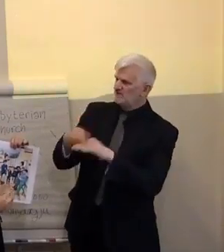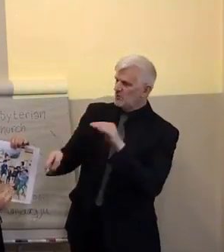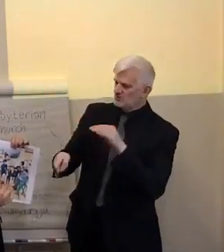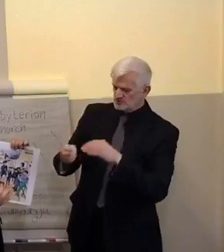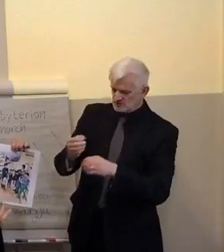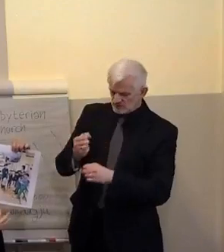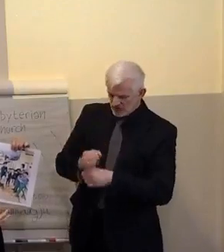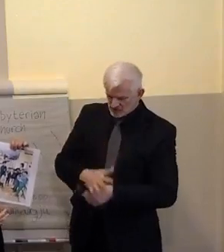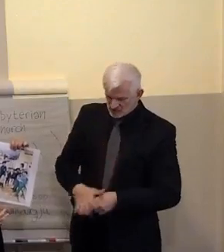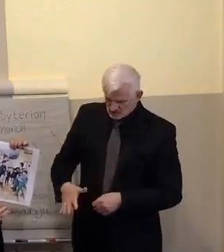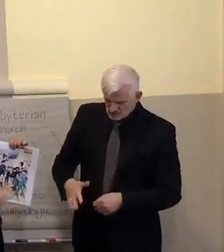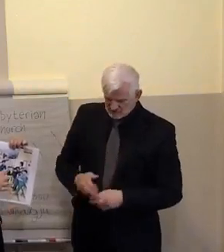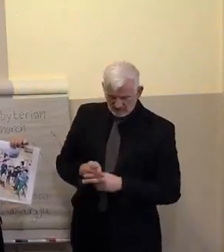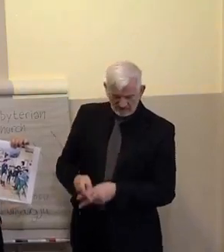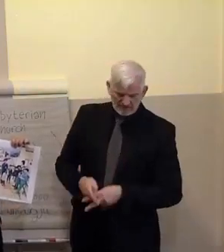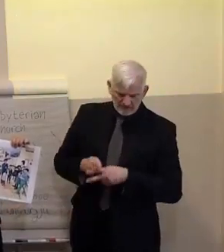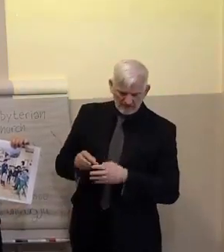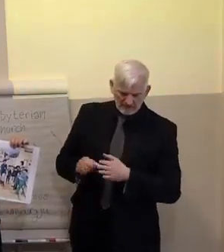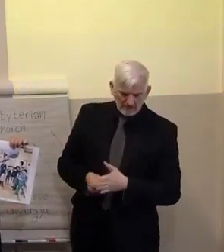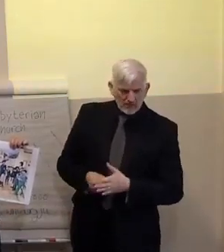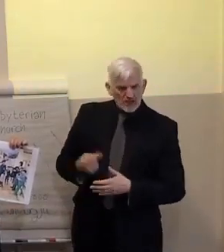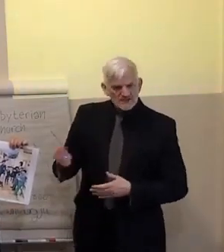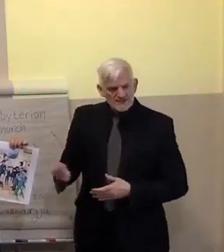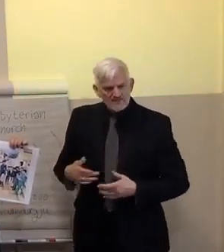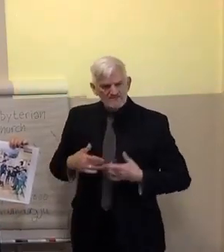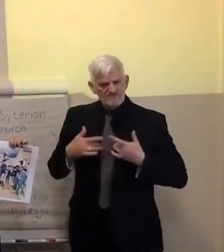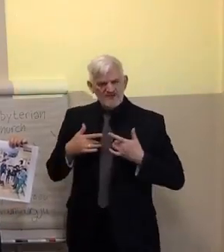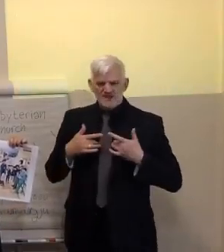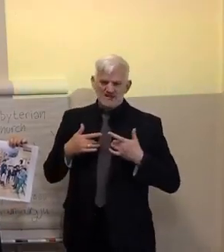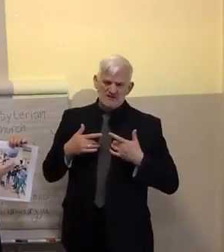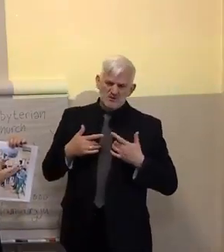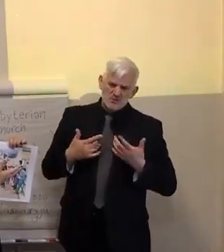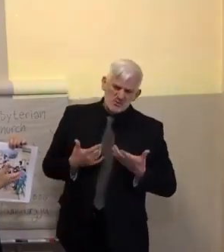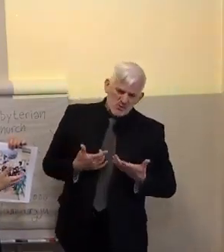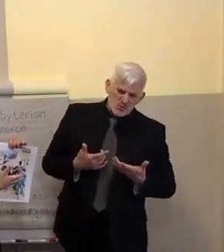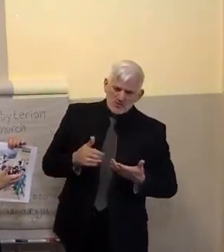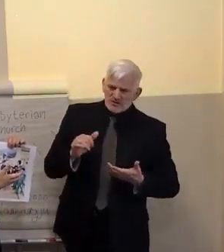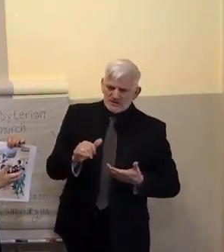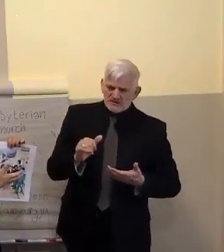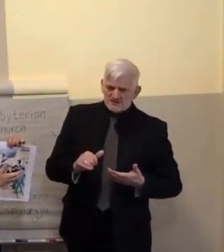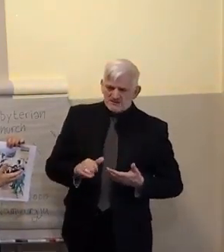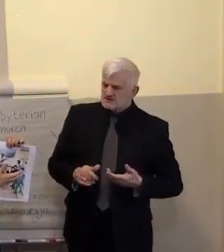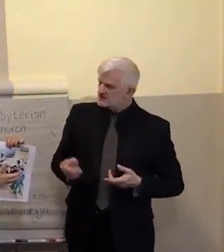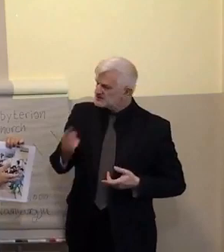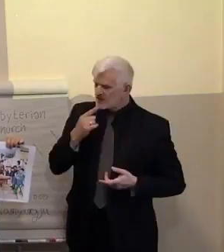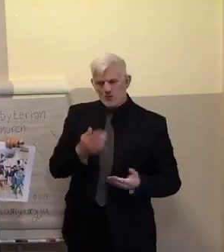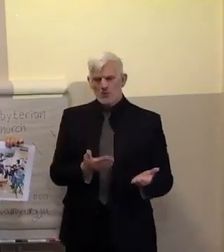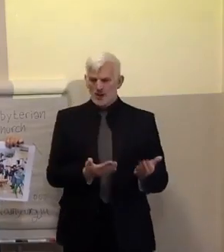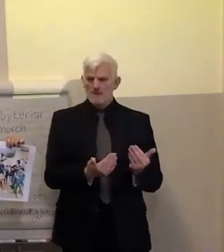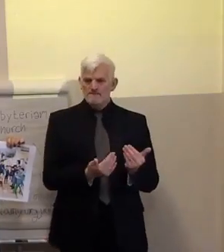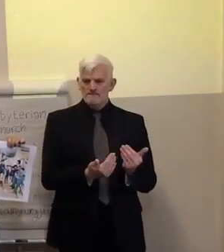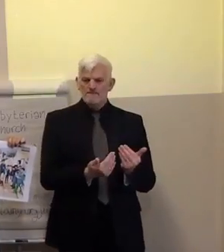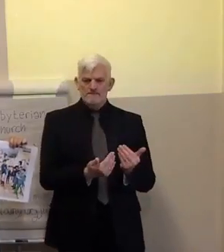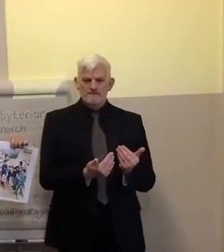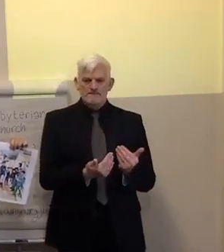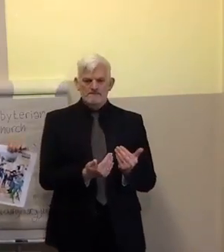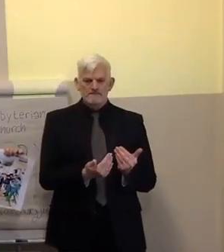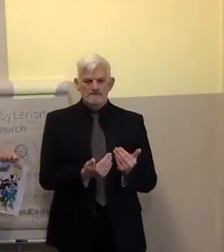children neglected. She felt very hard. So we welcomed her children for Sunday school.